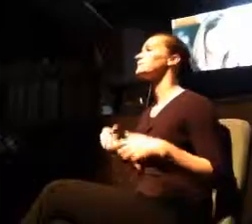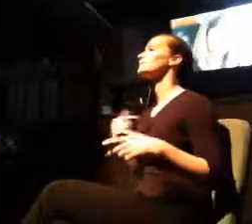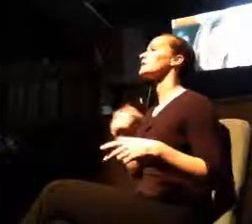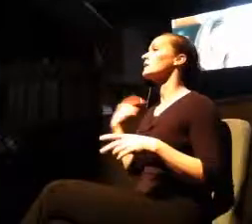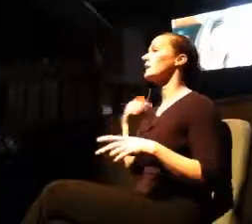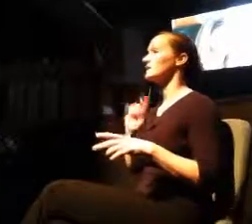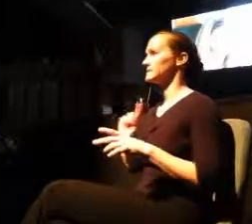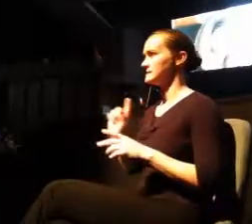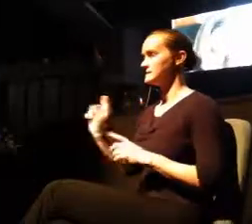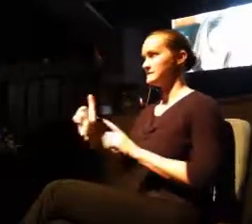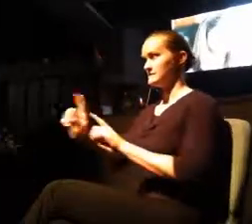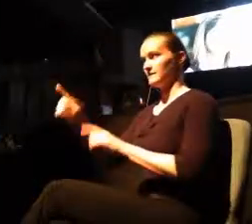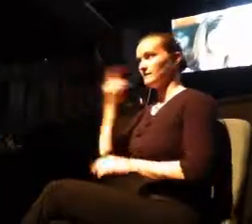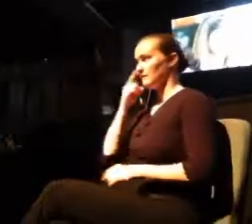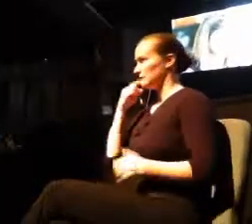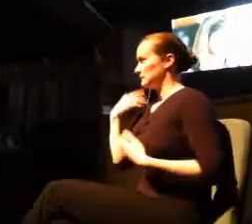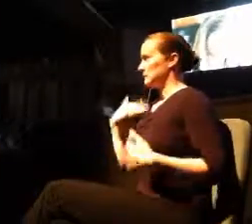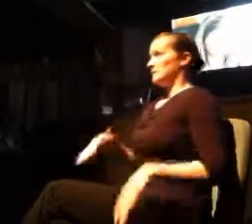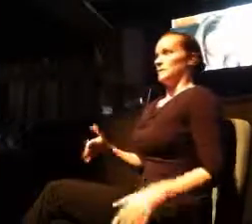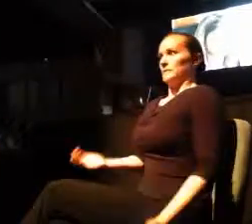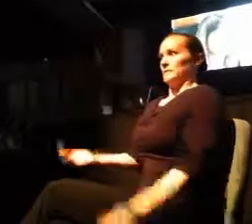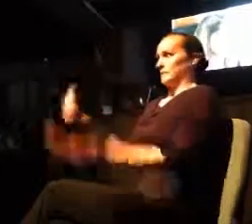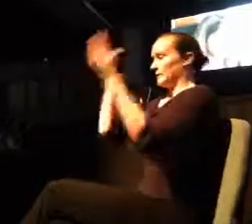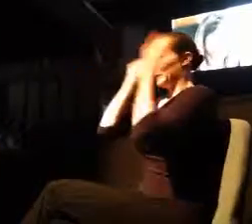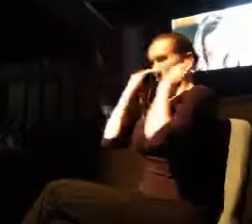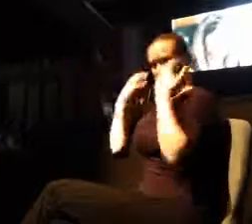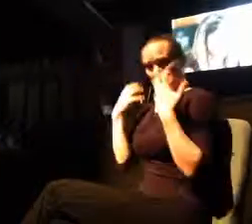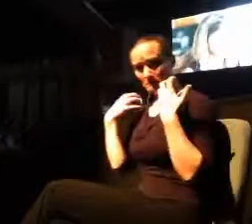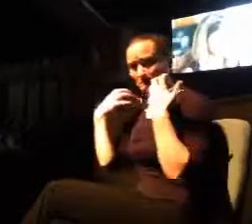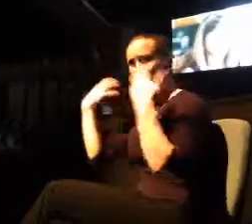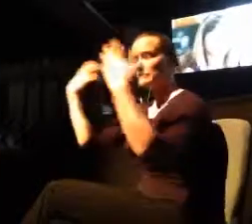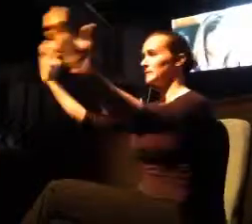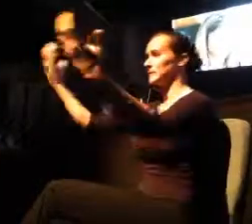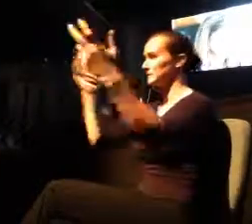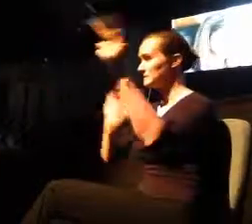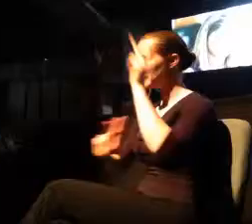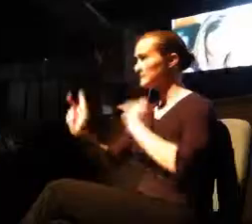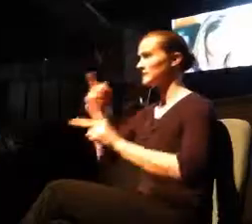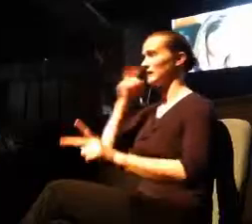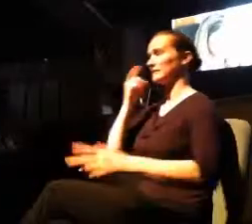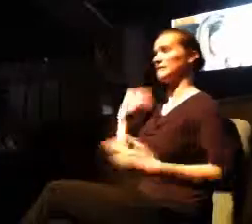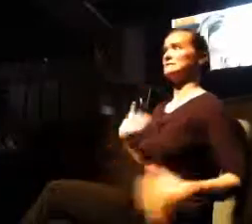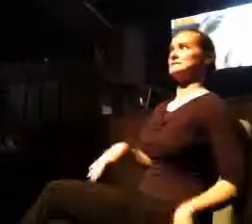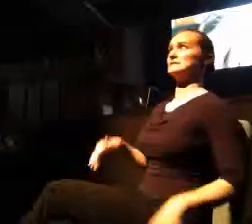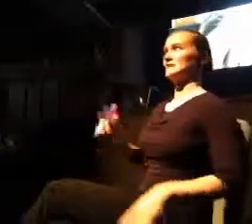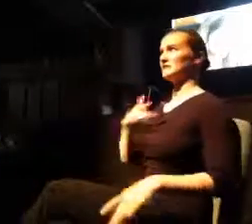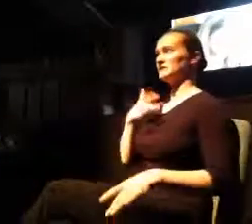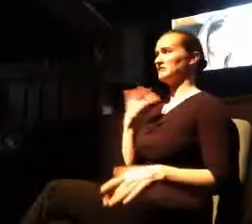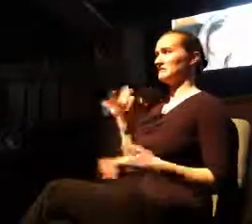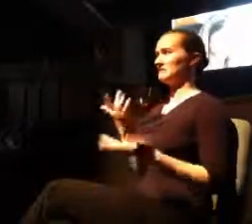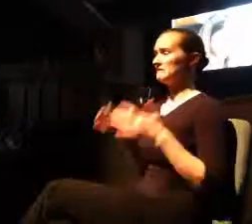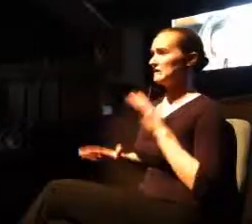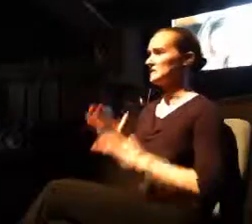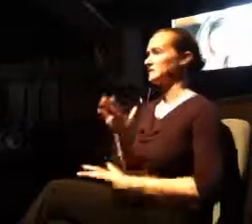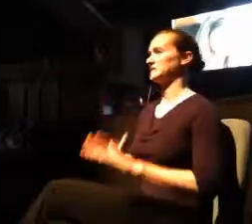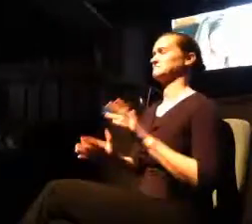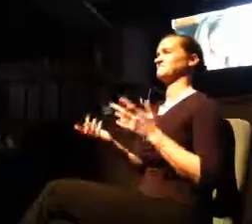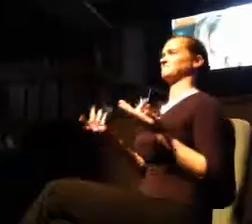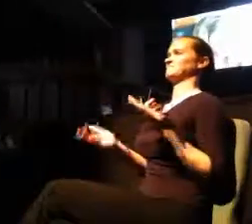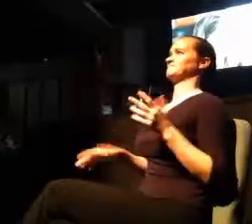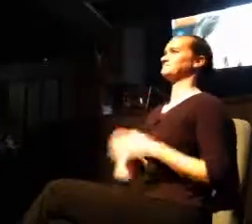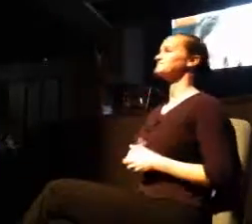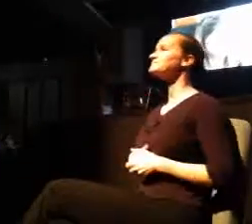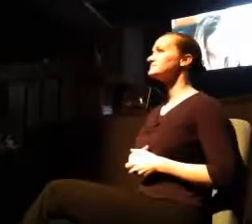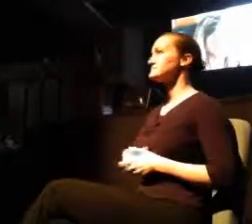this is going to be totally overwhelming, totally too big, too many people, we're going to feel like fish out of water, I don't know what I'm doing here.